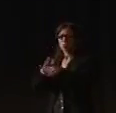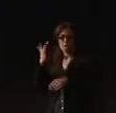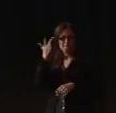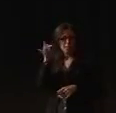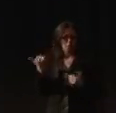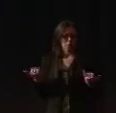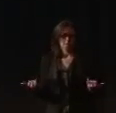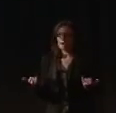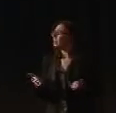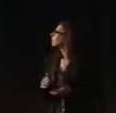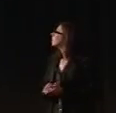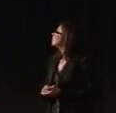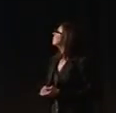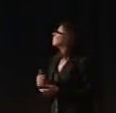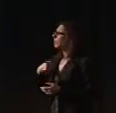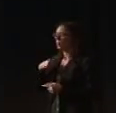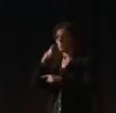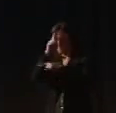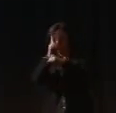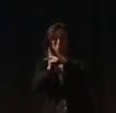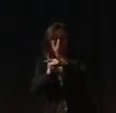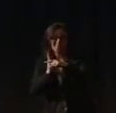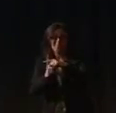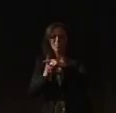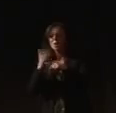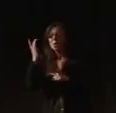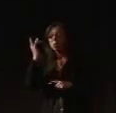time to try again because of the observation that